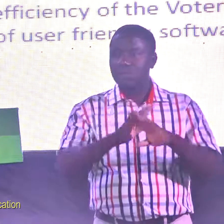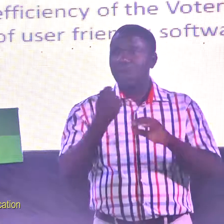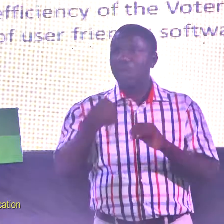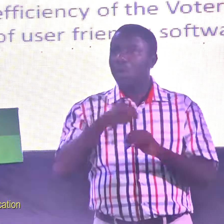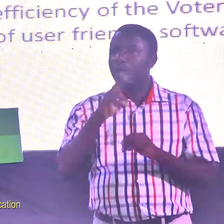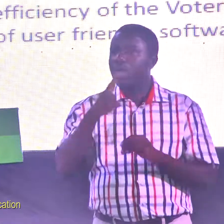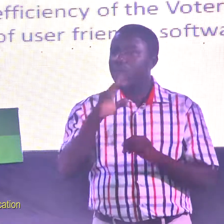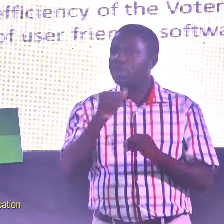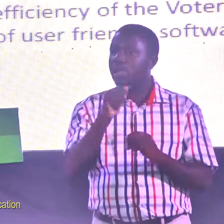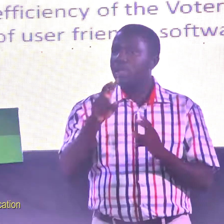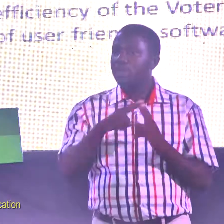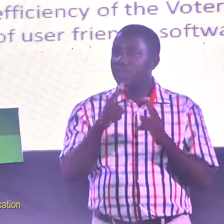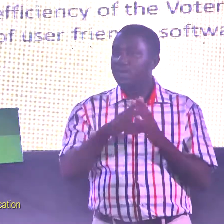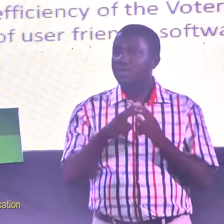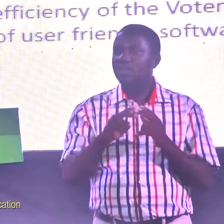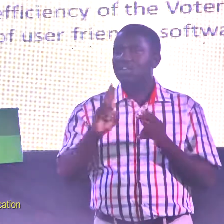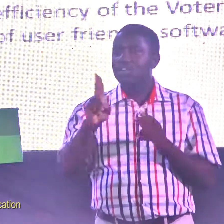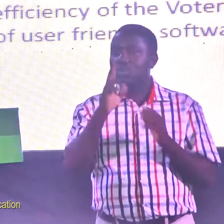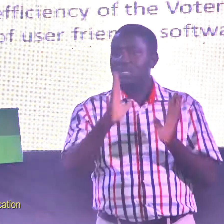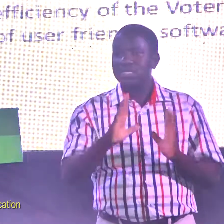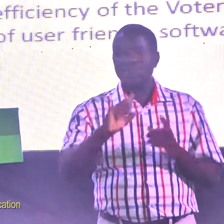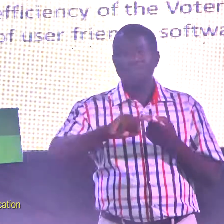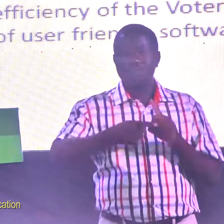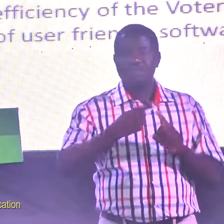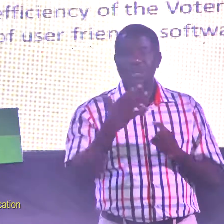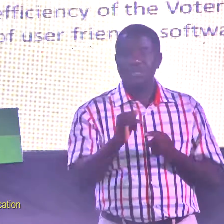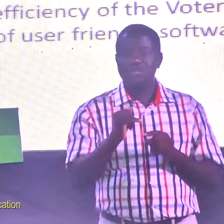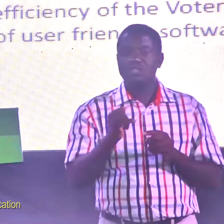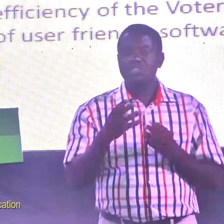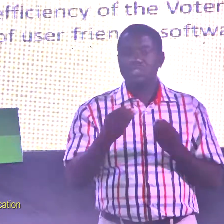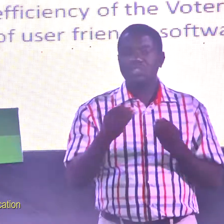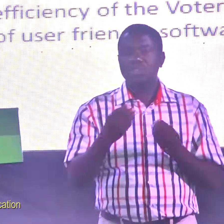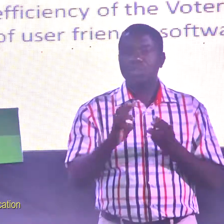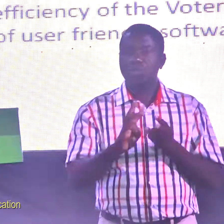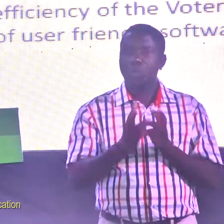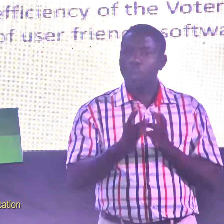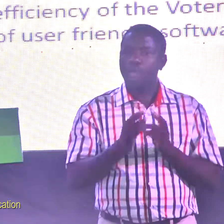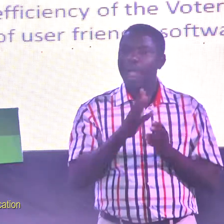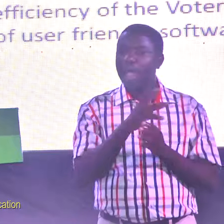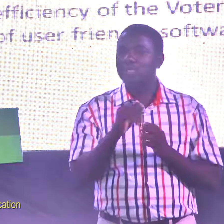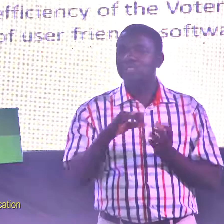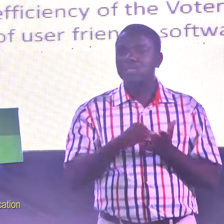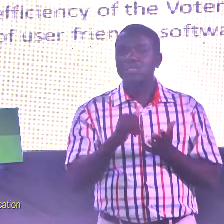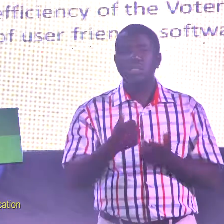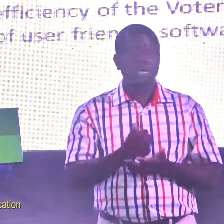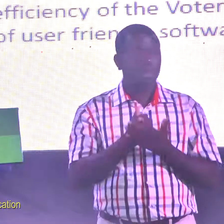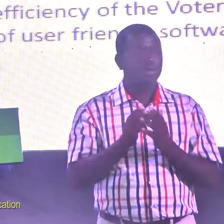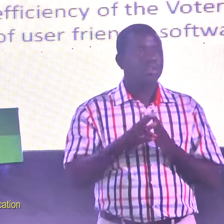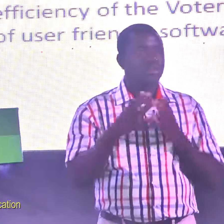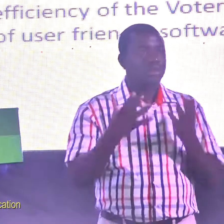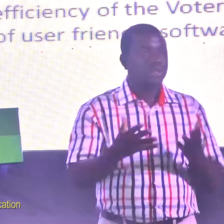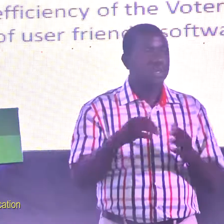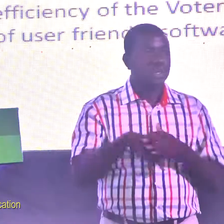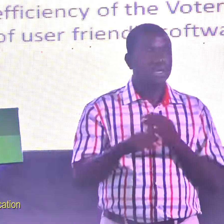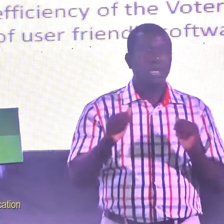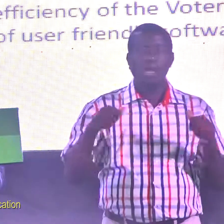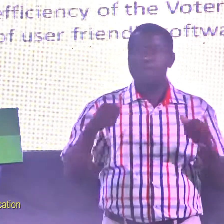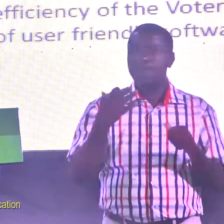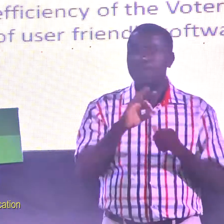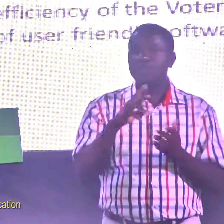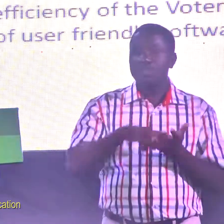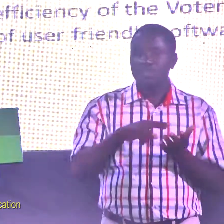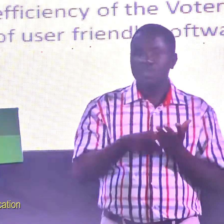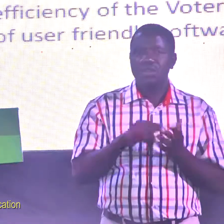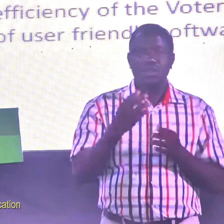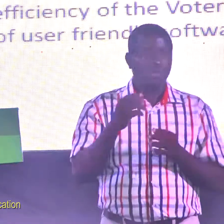We used a very user-friendly software, and this software helped enhance the capability of voter registration